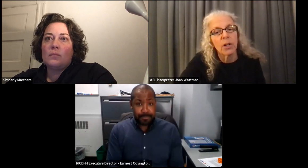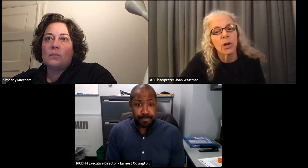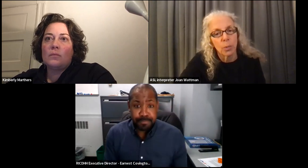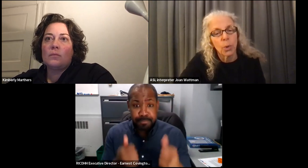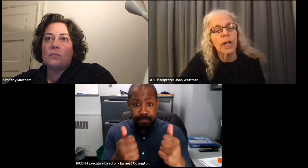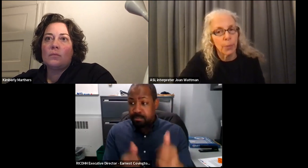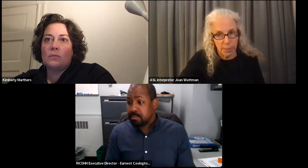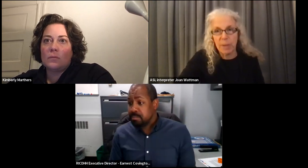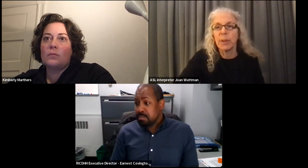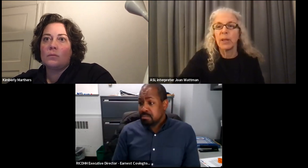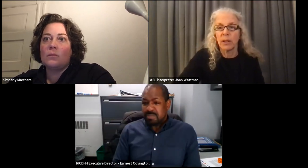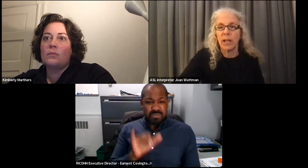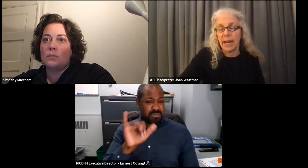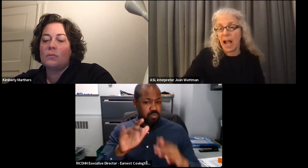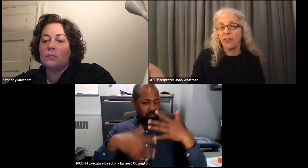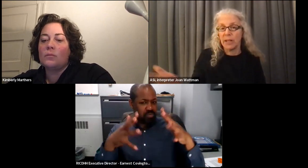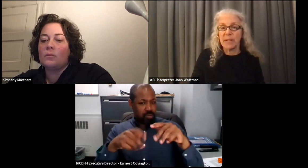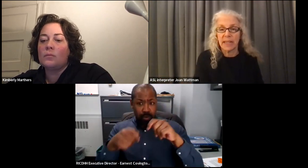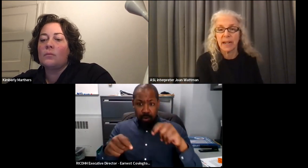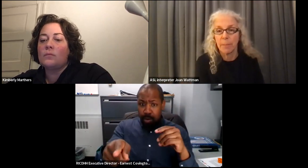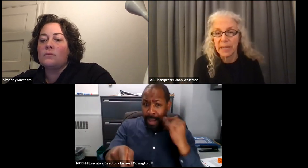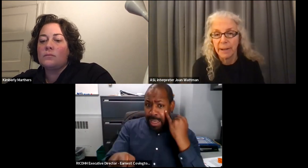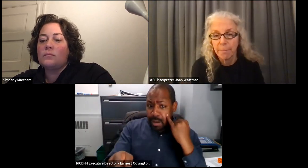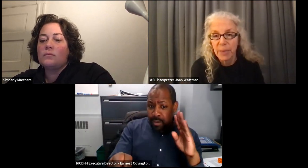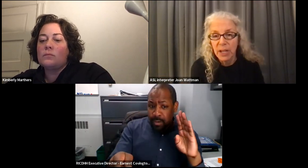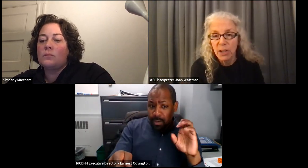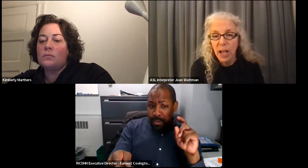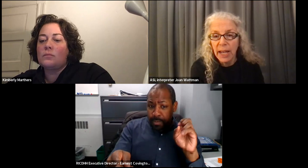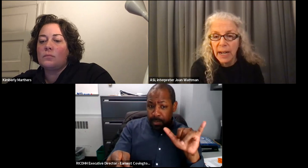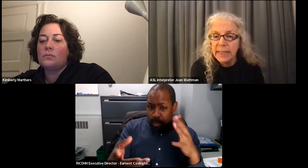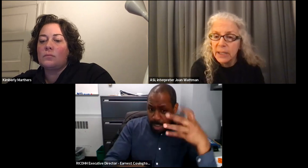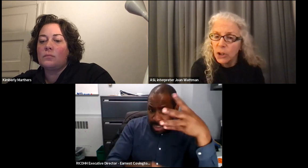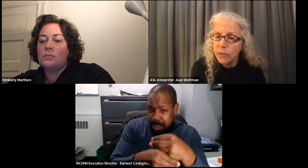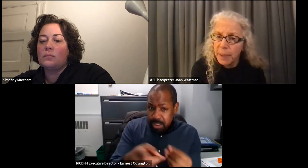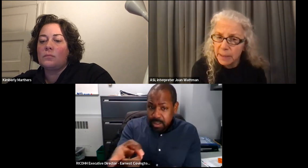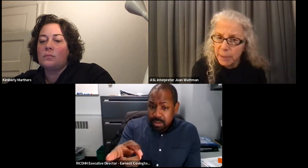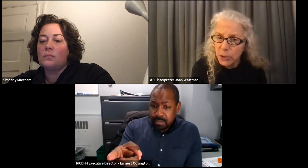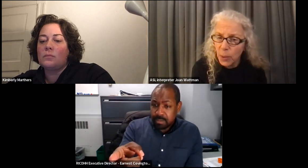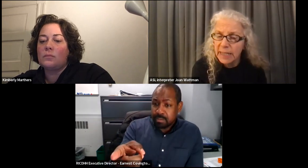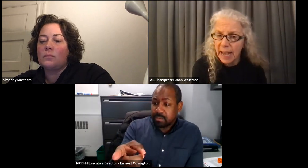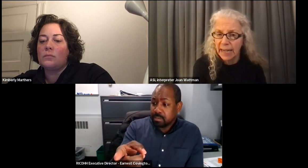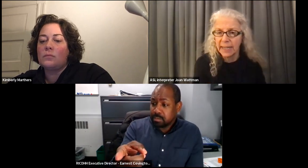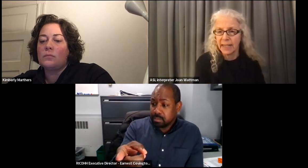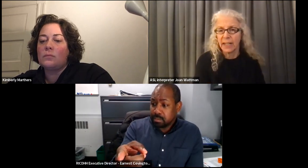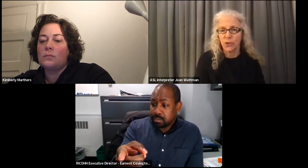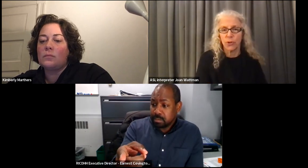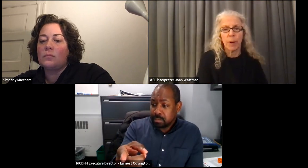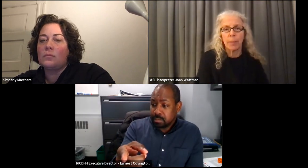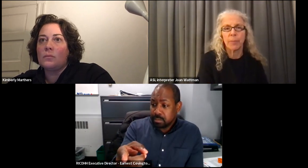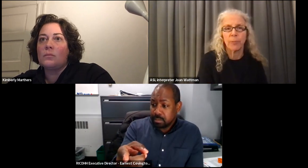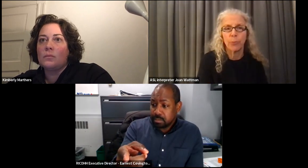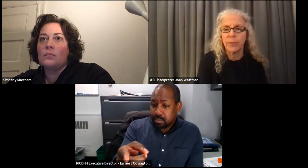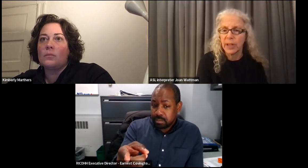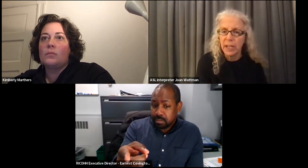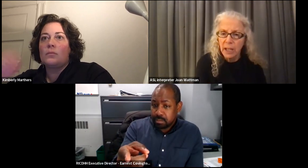comfortable working with people and hiring them into their company. And I didn't know if Betsy Beach wanted to add anything. I saw you